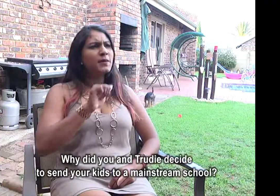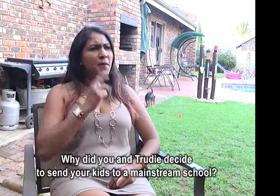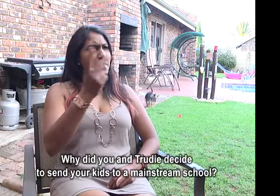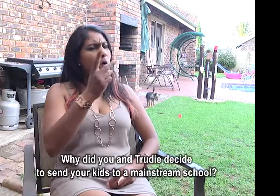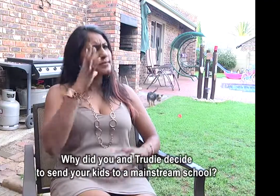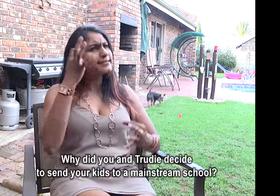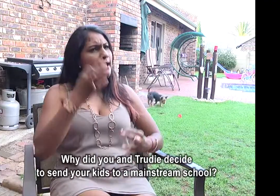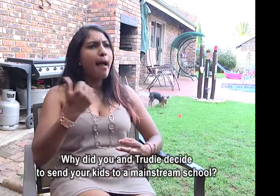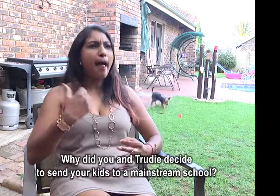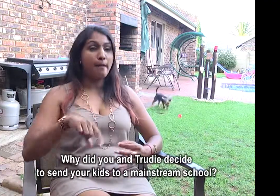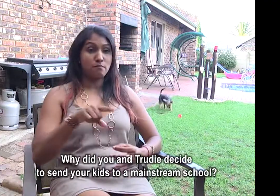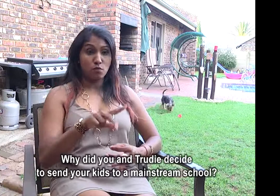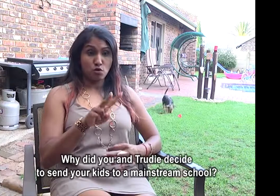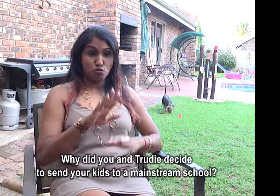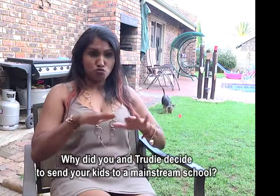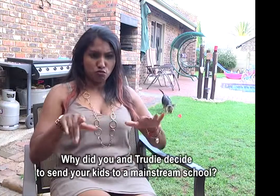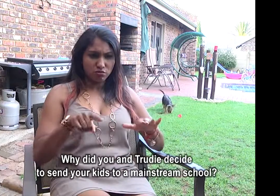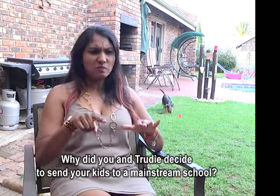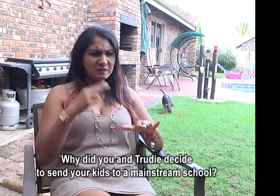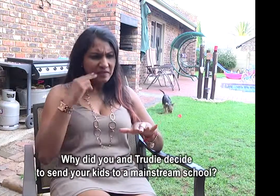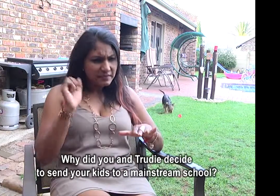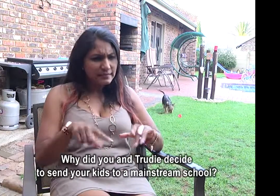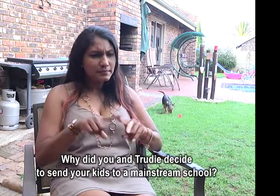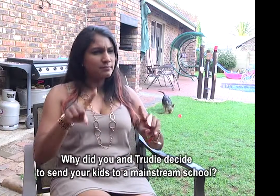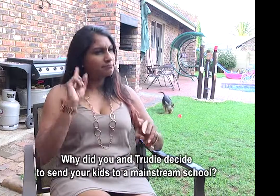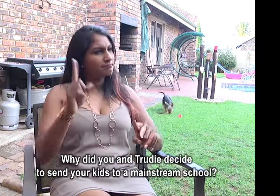Why did you and Trudie decide to send your kids to a mainstream school?